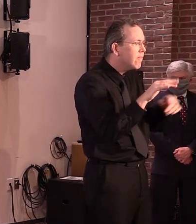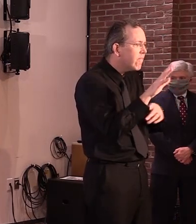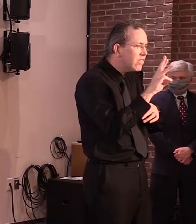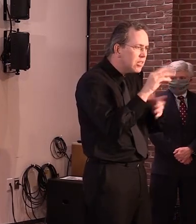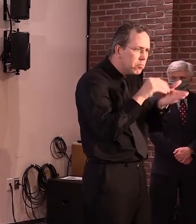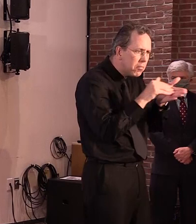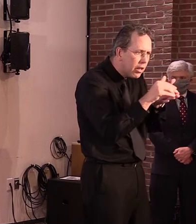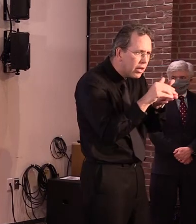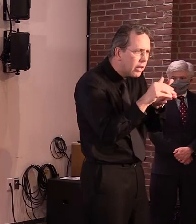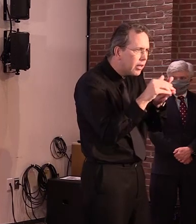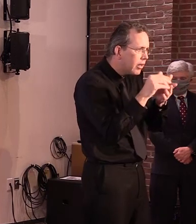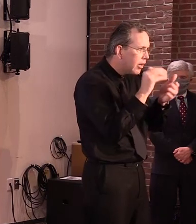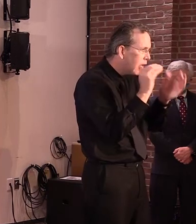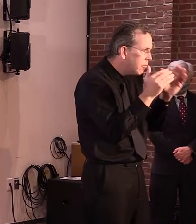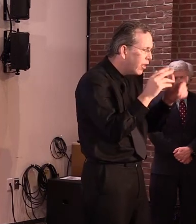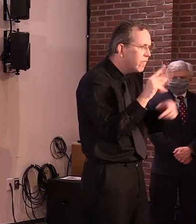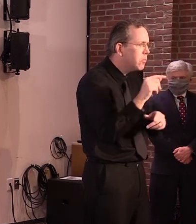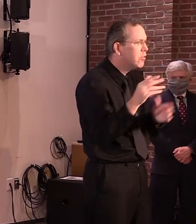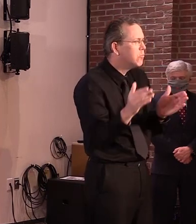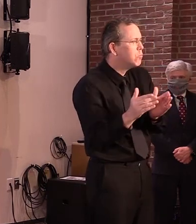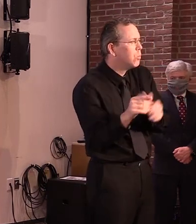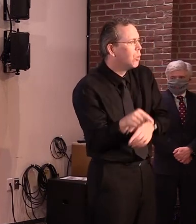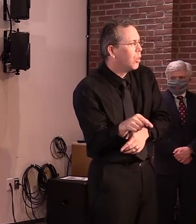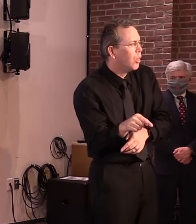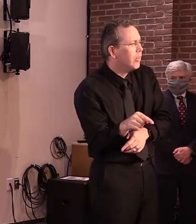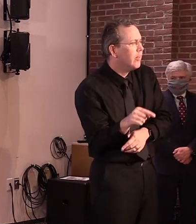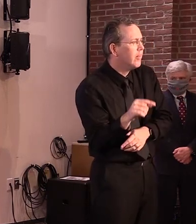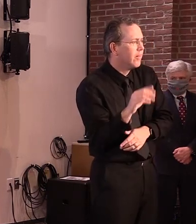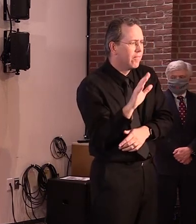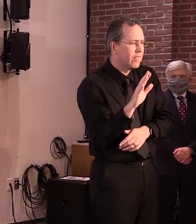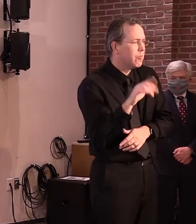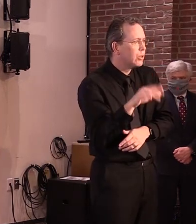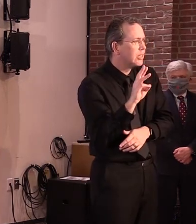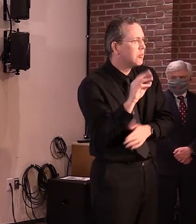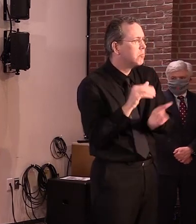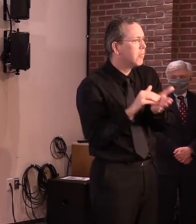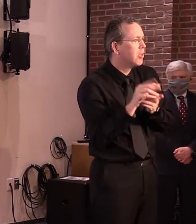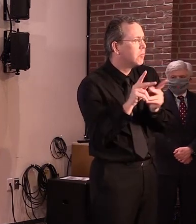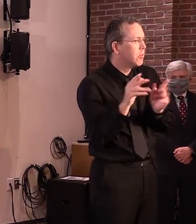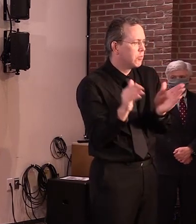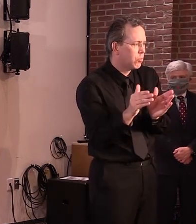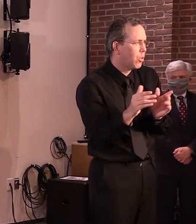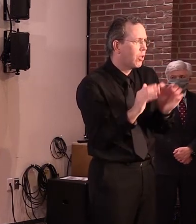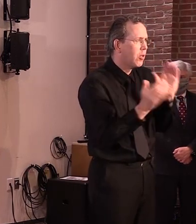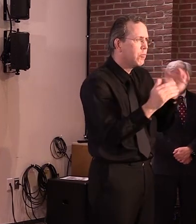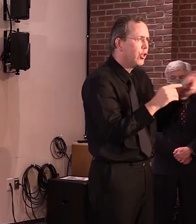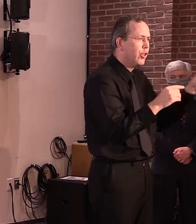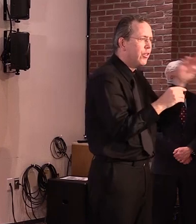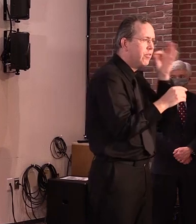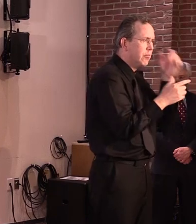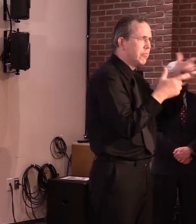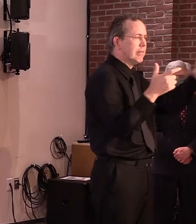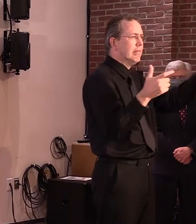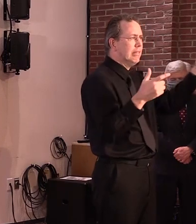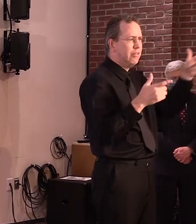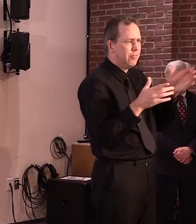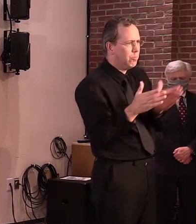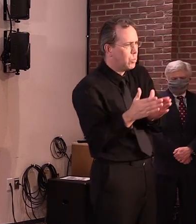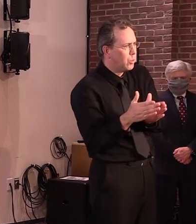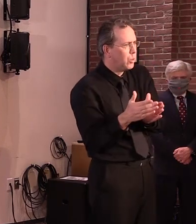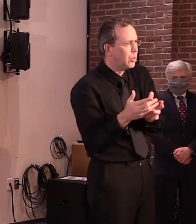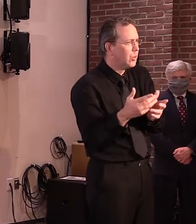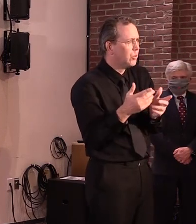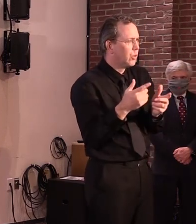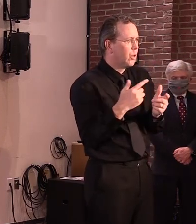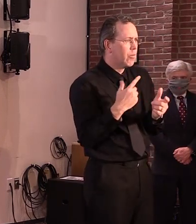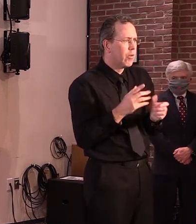doing 5.6 million. And I would have to venture to say that we've probably exceeded that